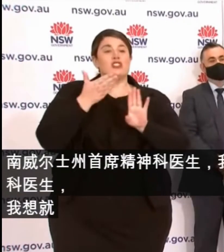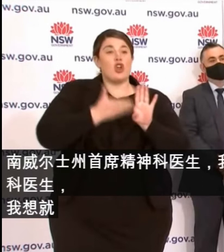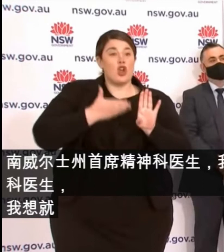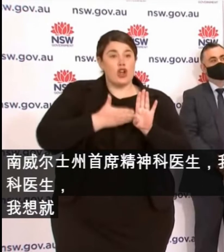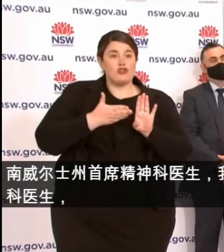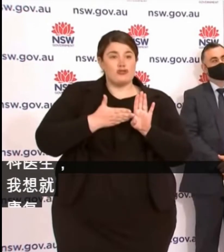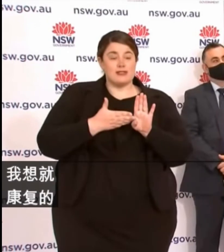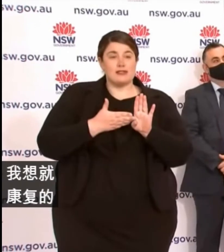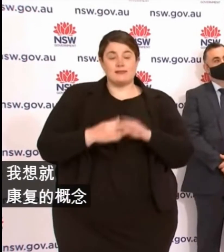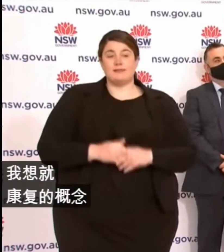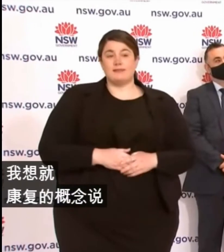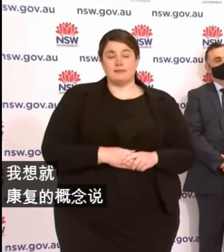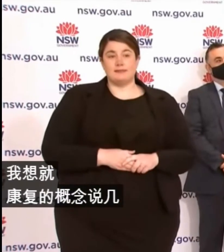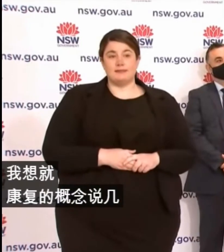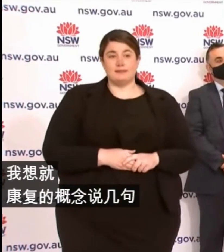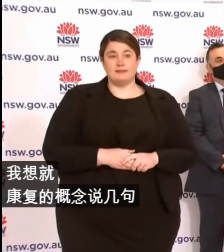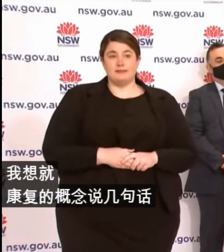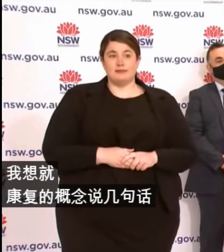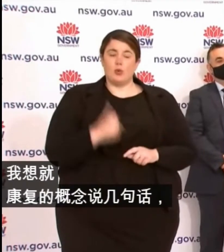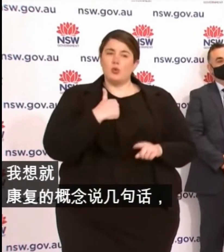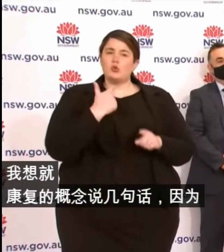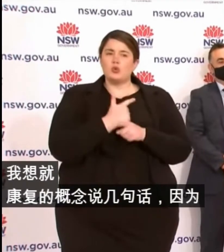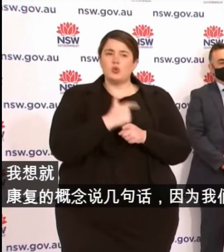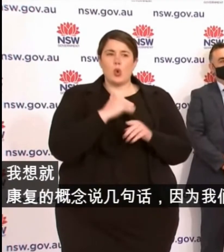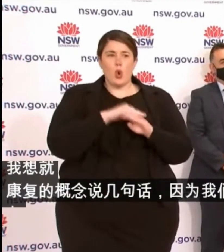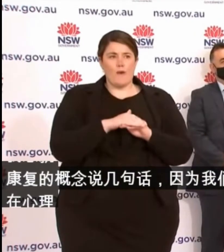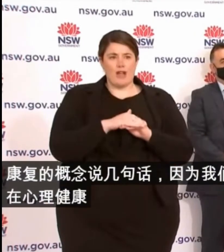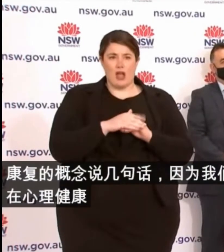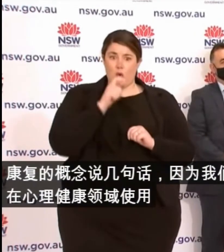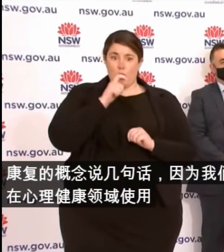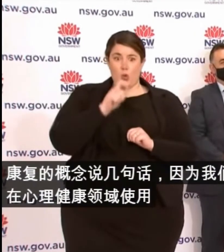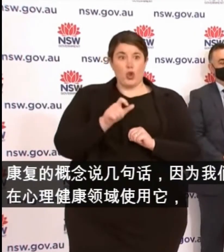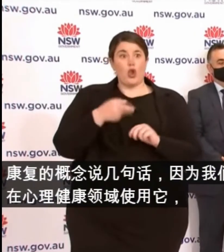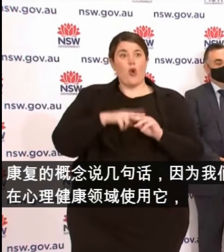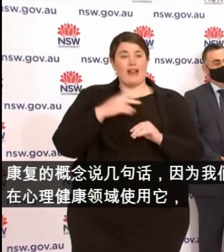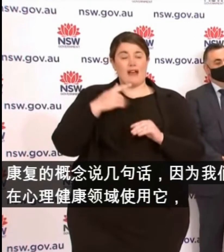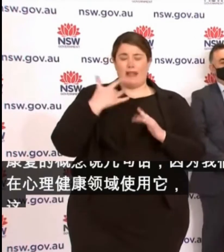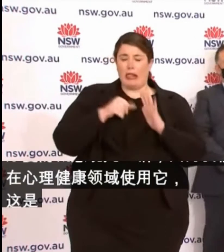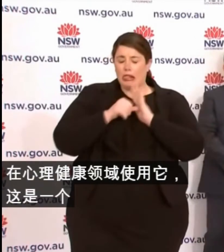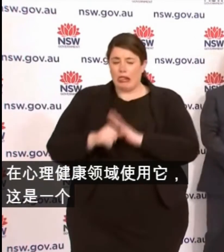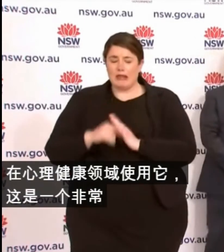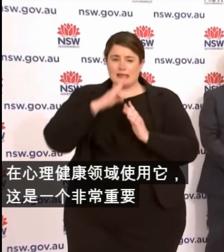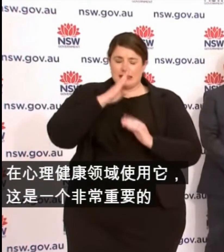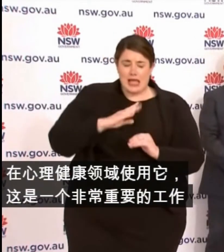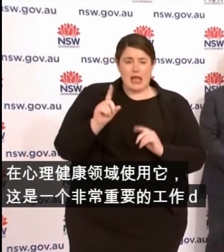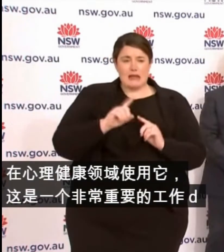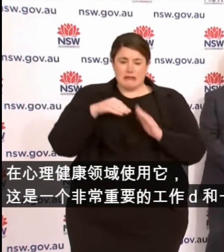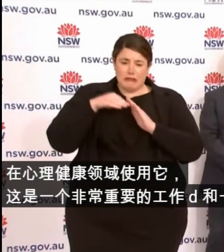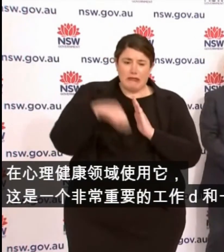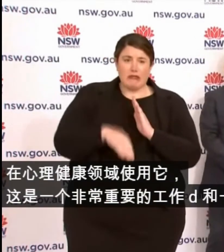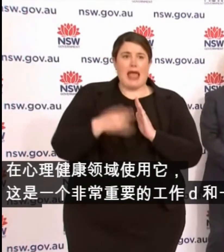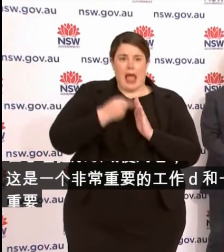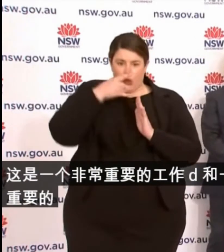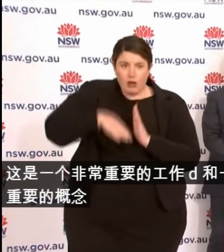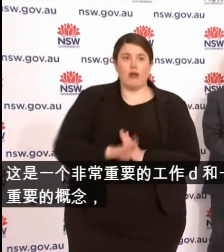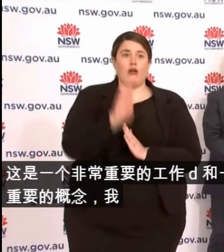few words about the concept of recovery as we use it in the mental health world. It's a really important word and a